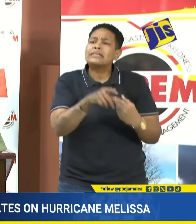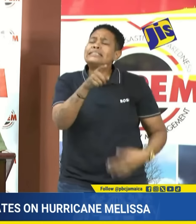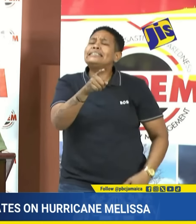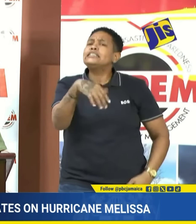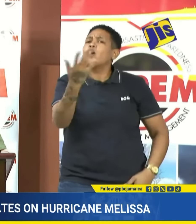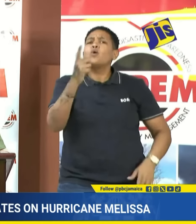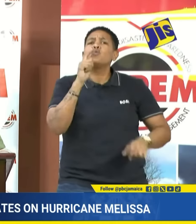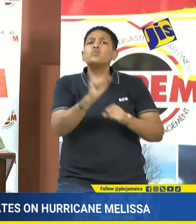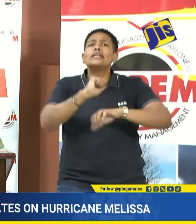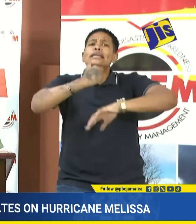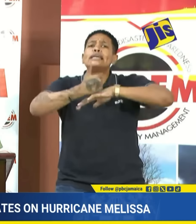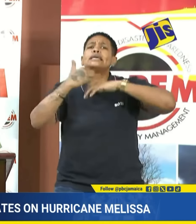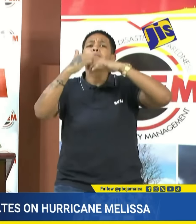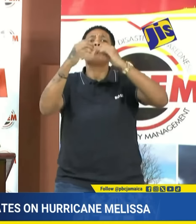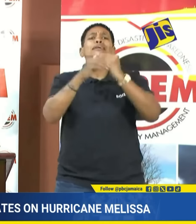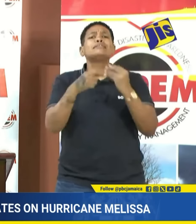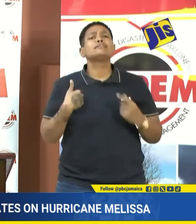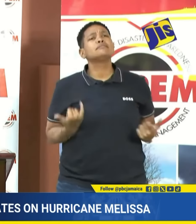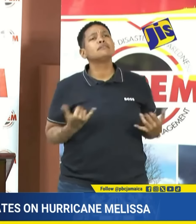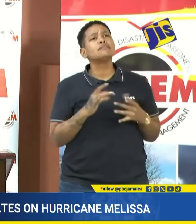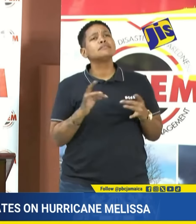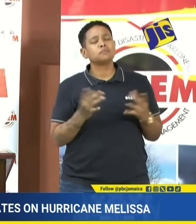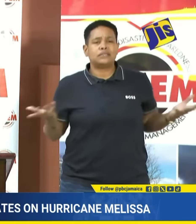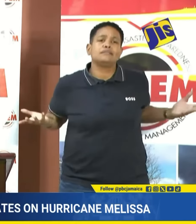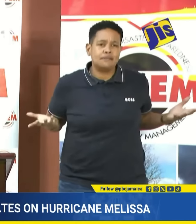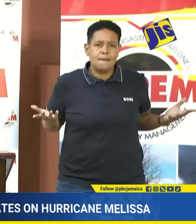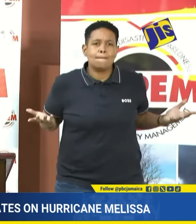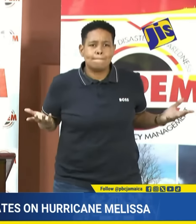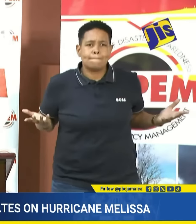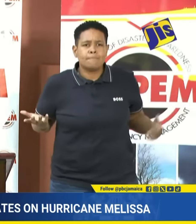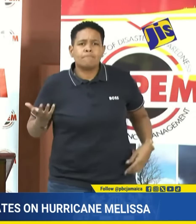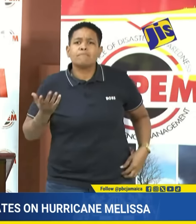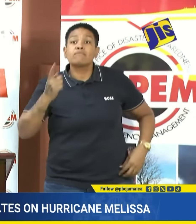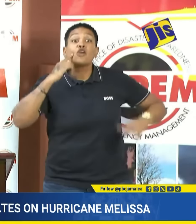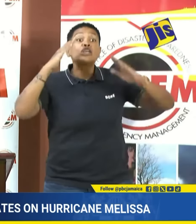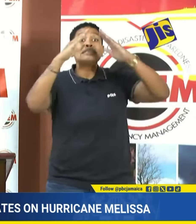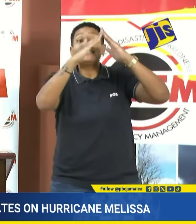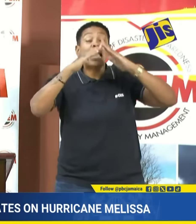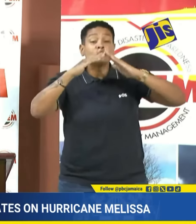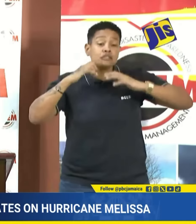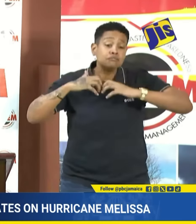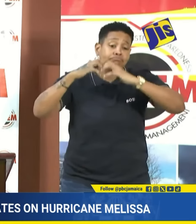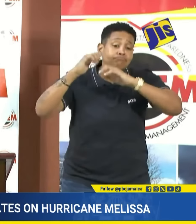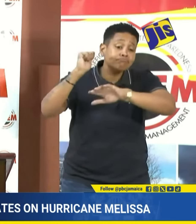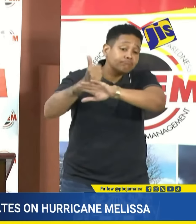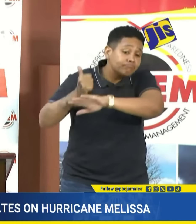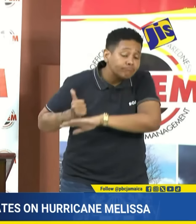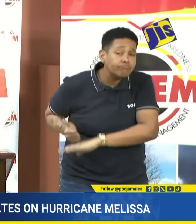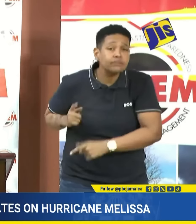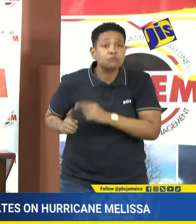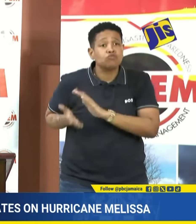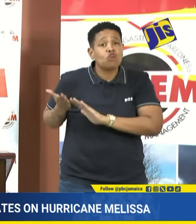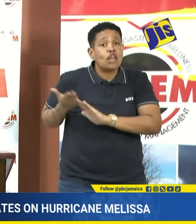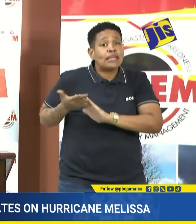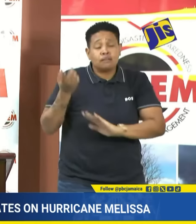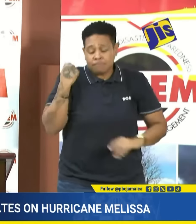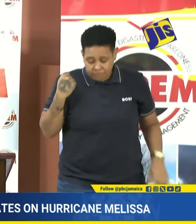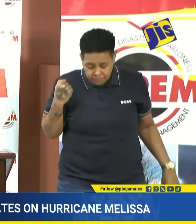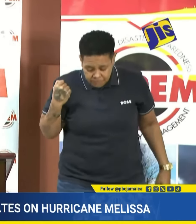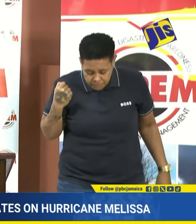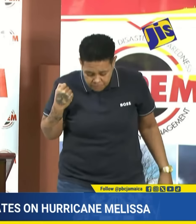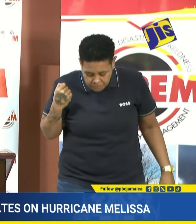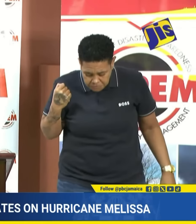recommendations are being implemented as I speak. So our shelters are up and running.